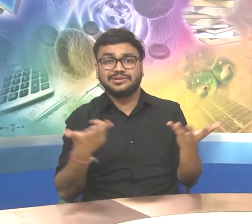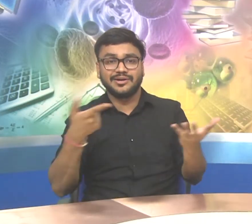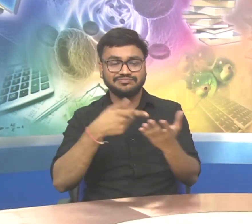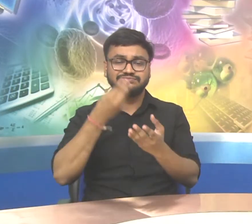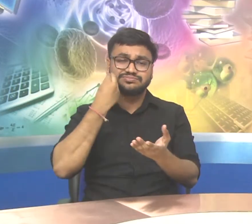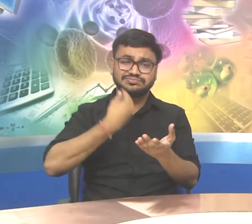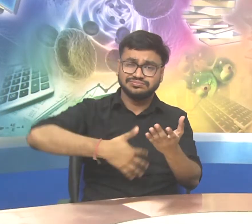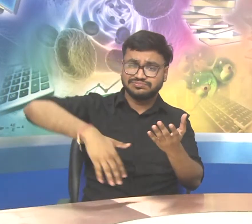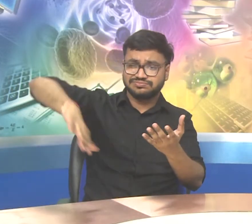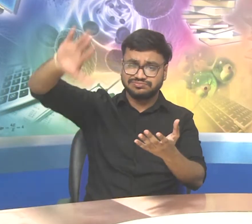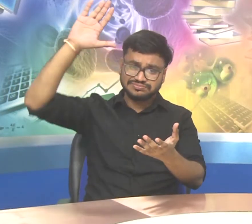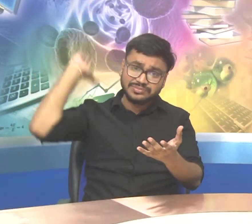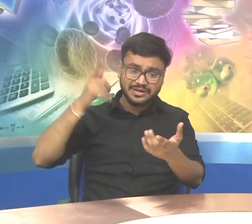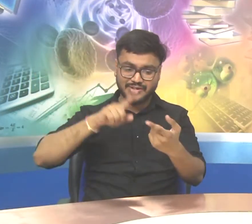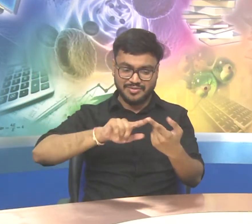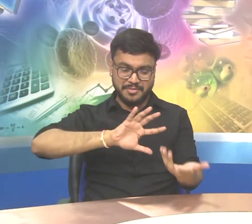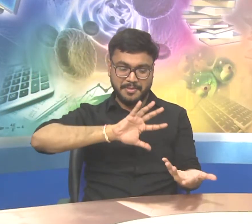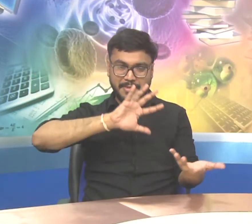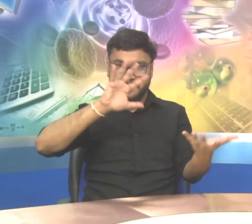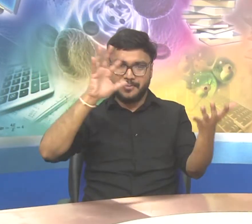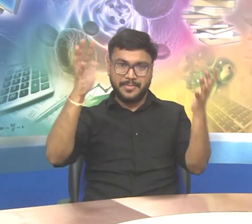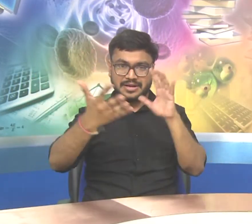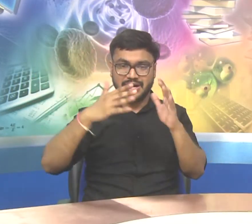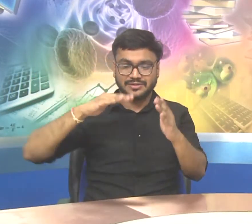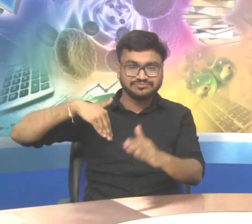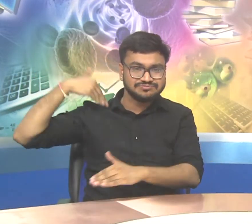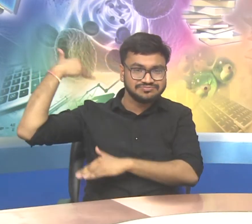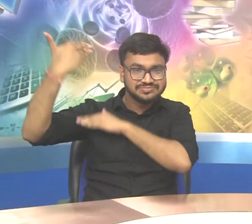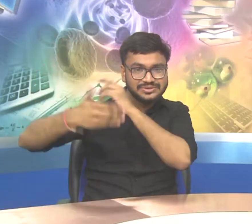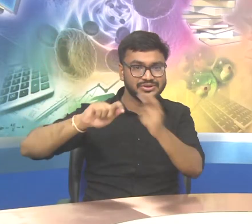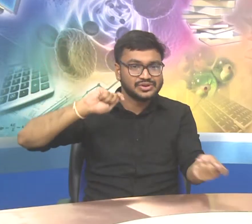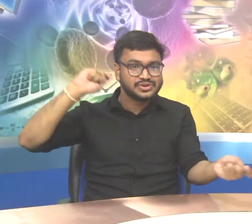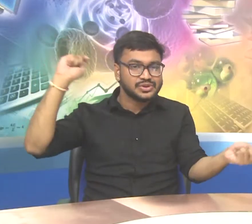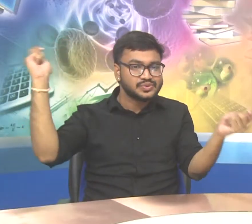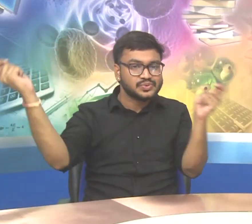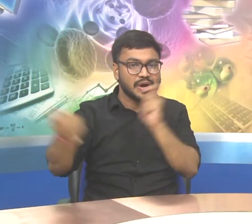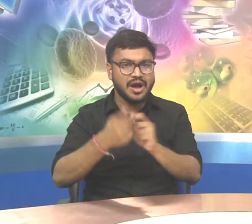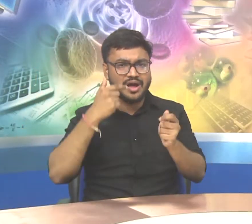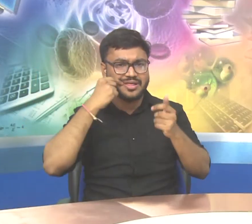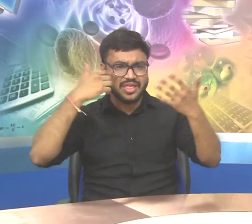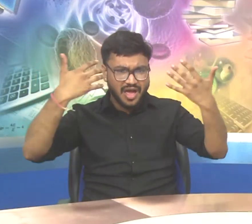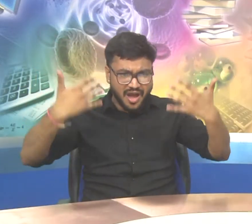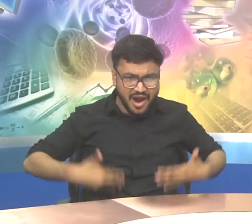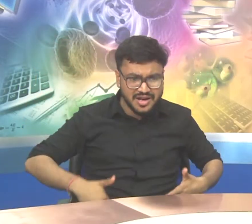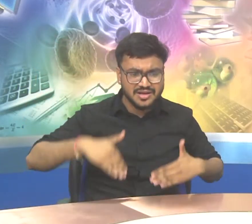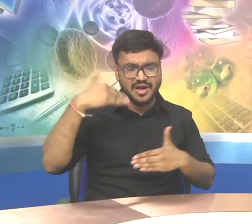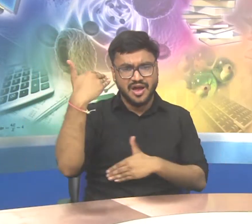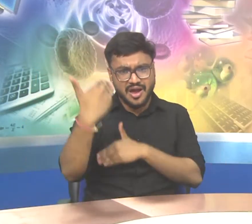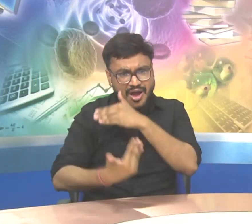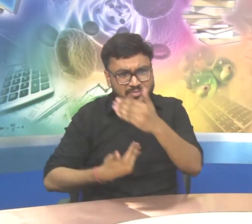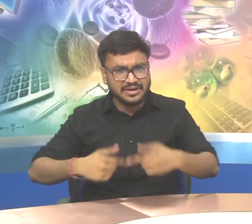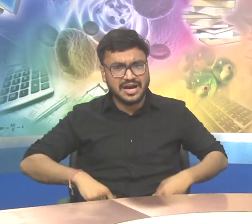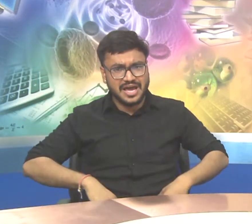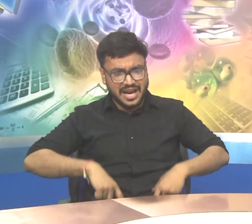like formation of earth, the origin and evolution of